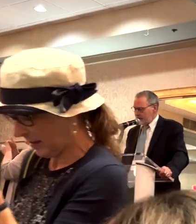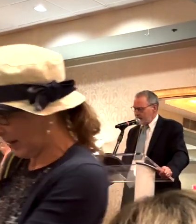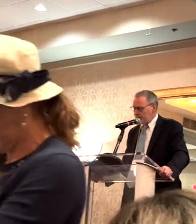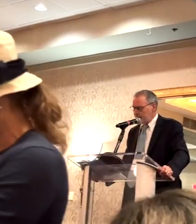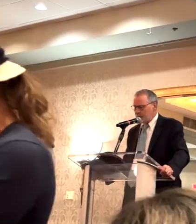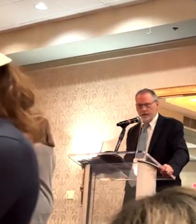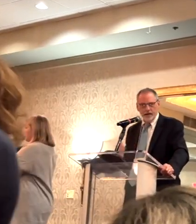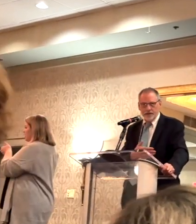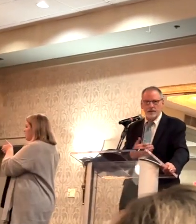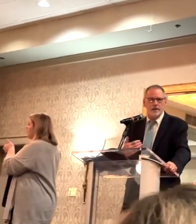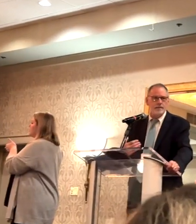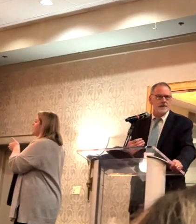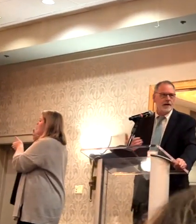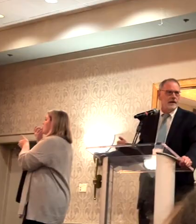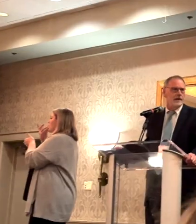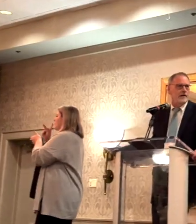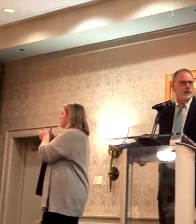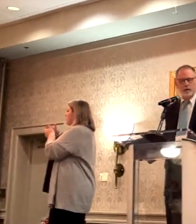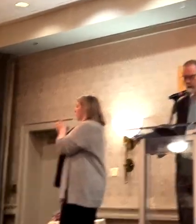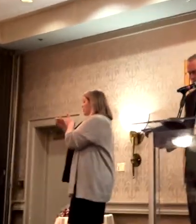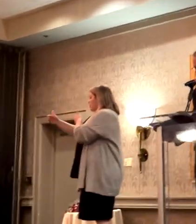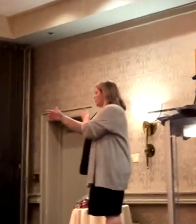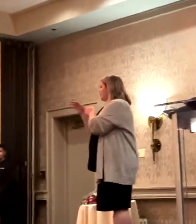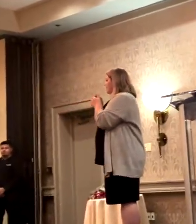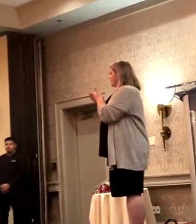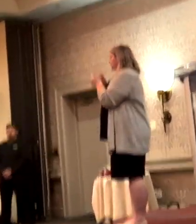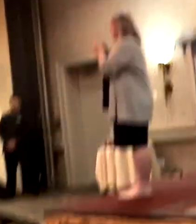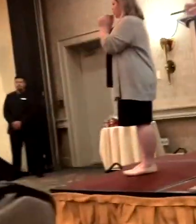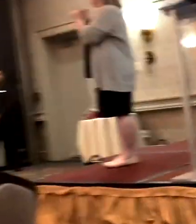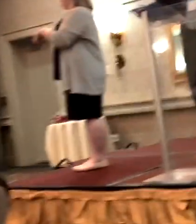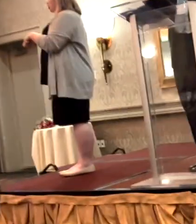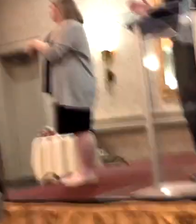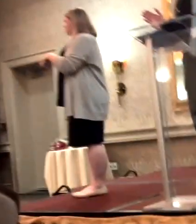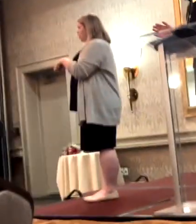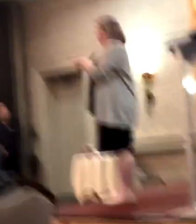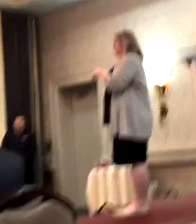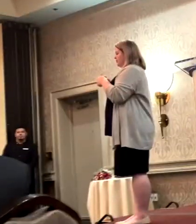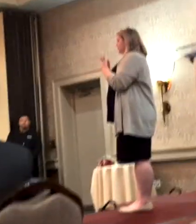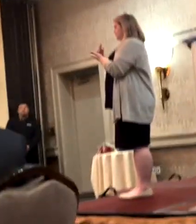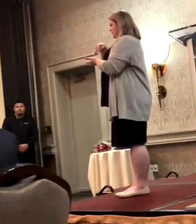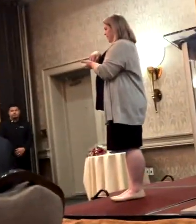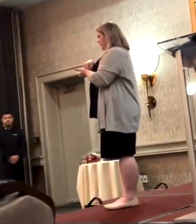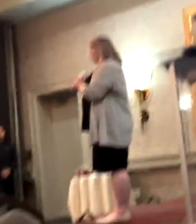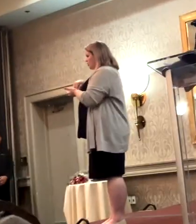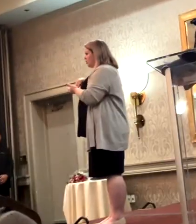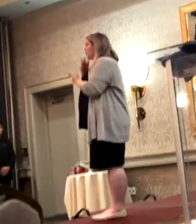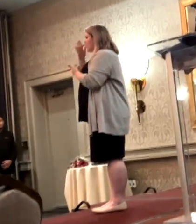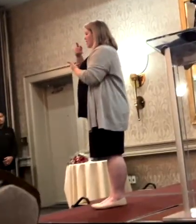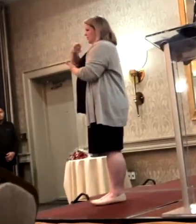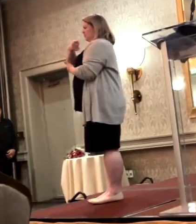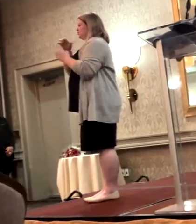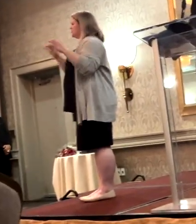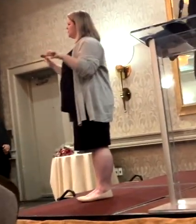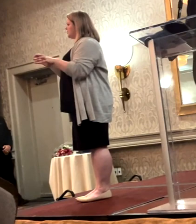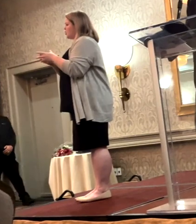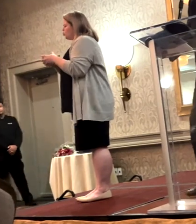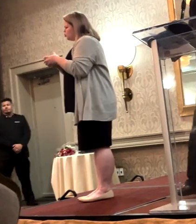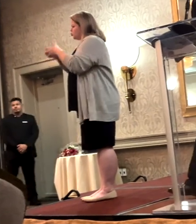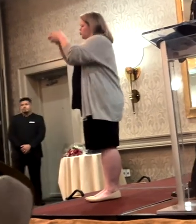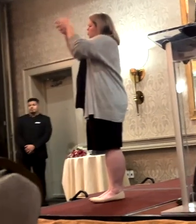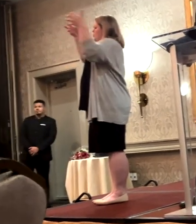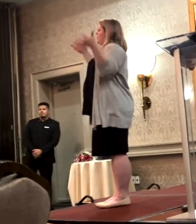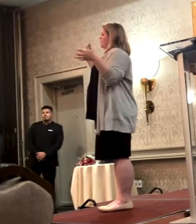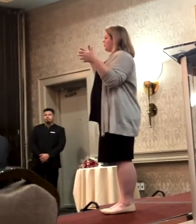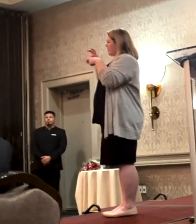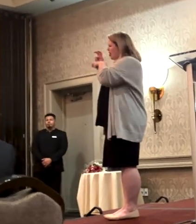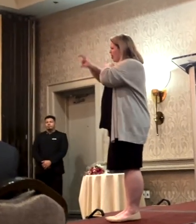as dean could easily be standing here because the judge has done so much for this law school for so